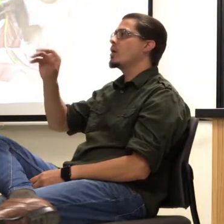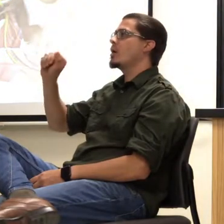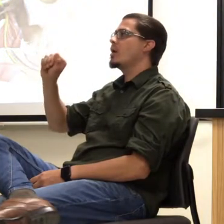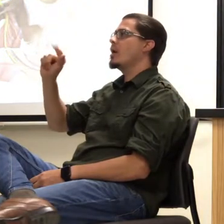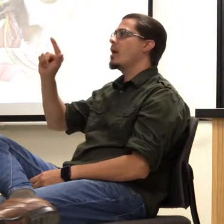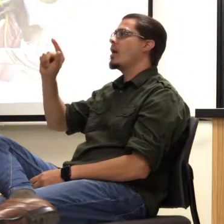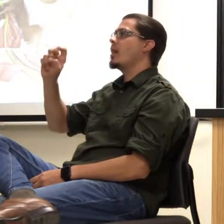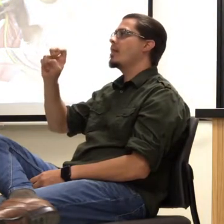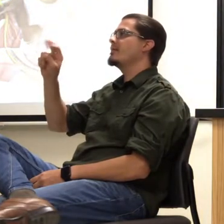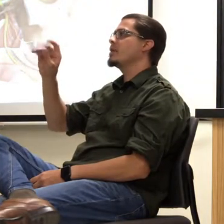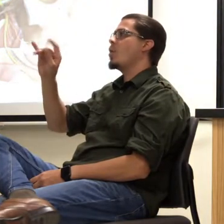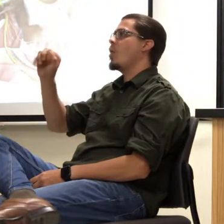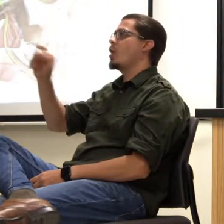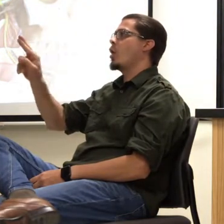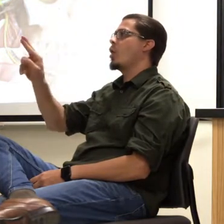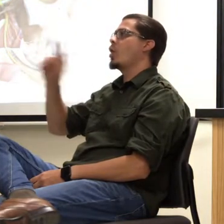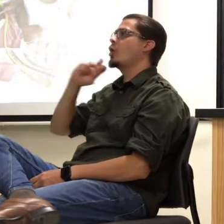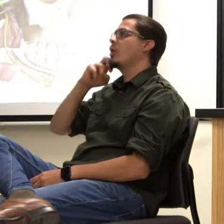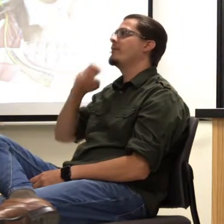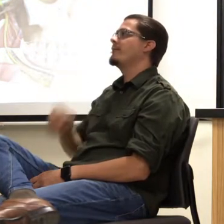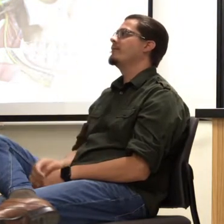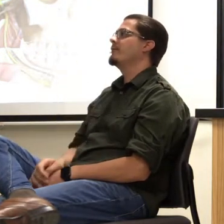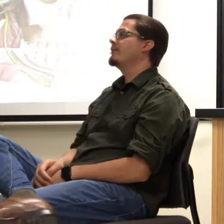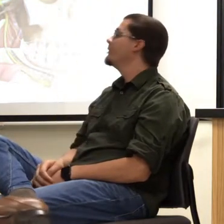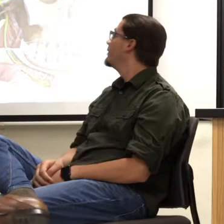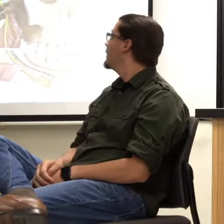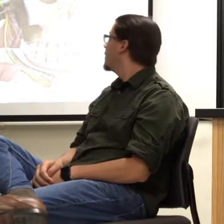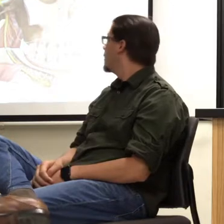alveolar nerve.